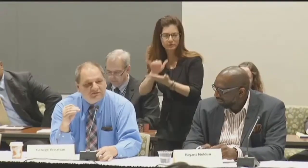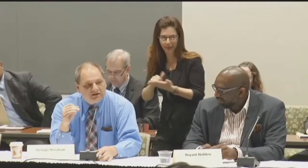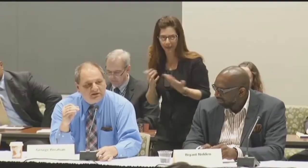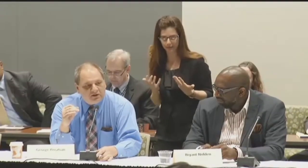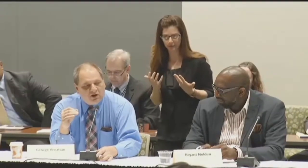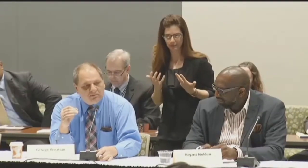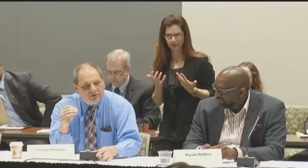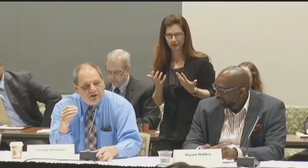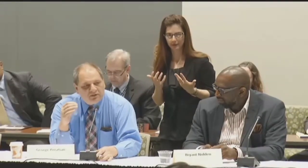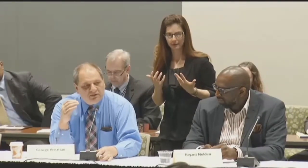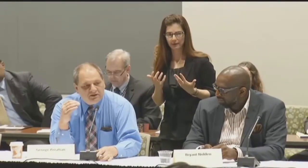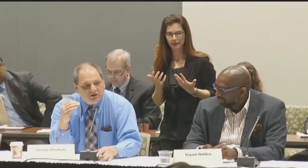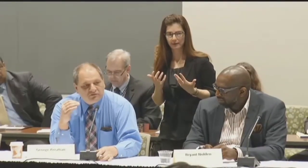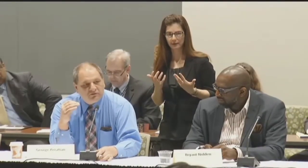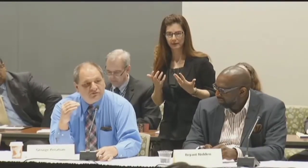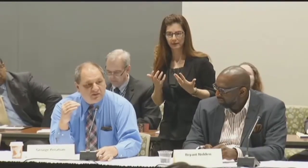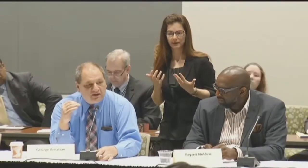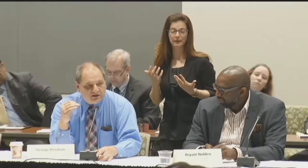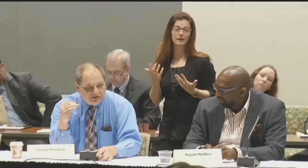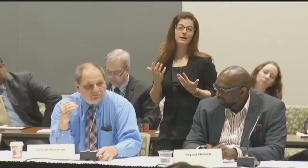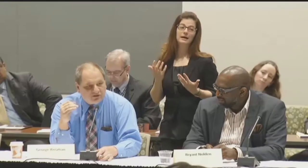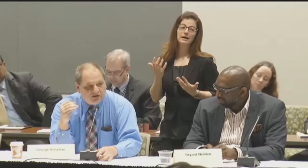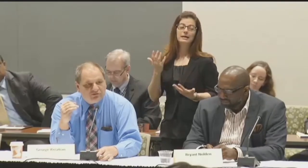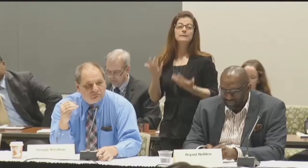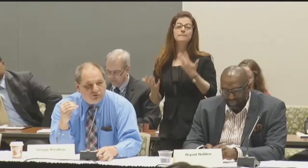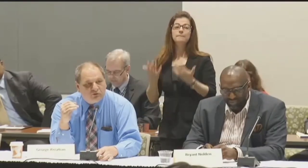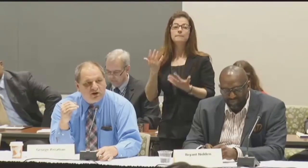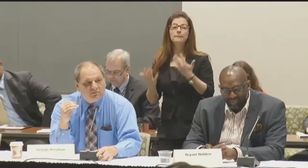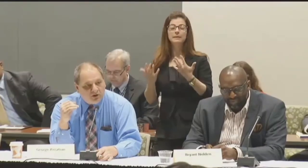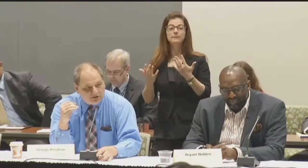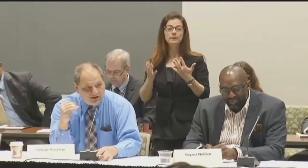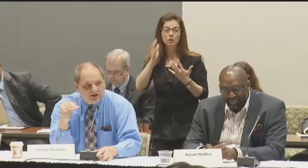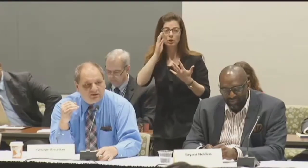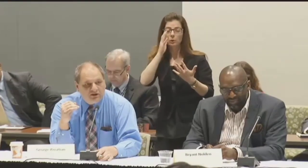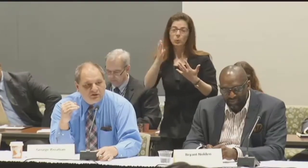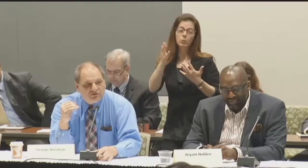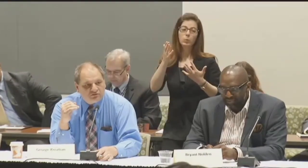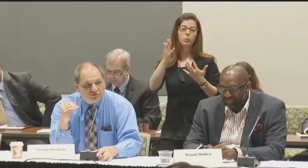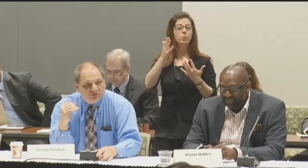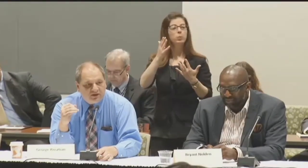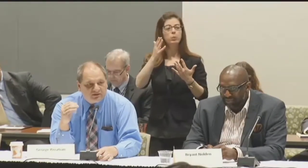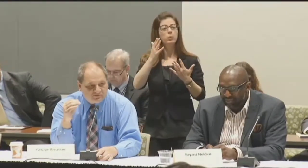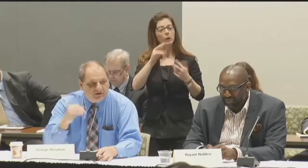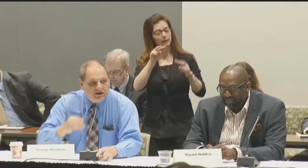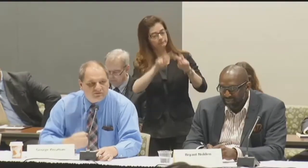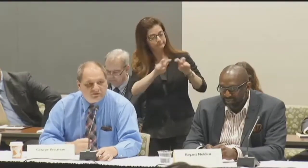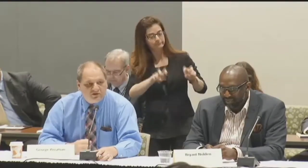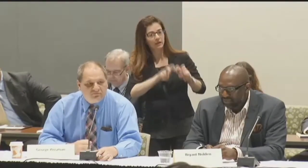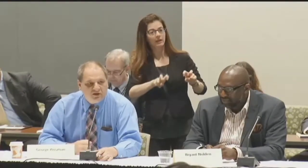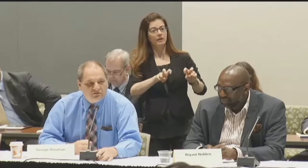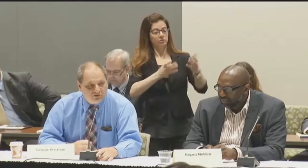We may be standing up the service line identification program again to ensure that the city